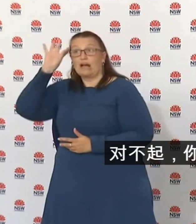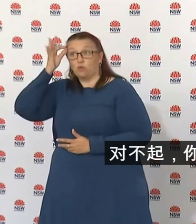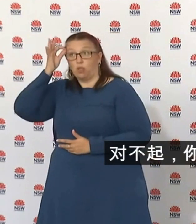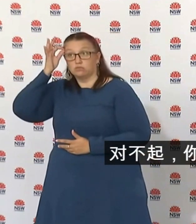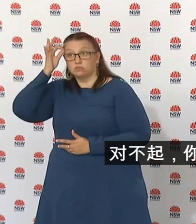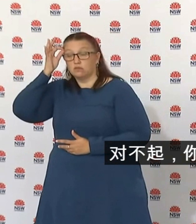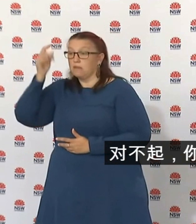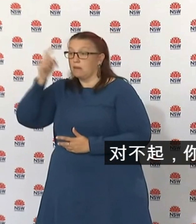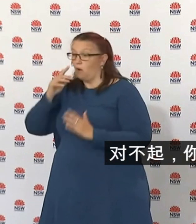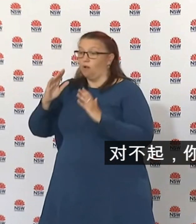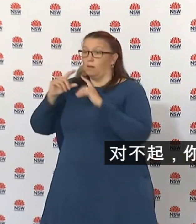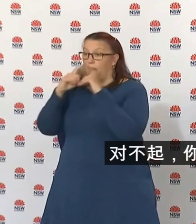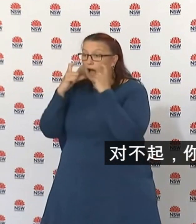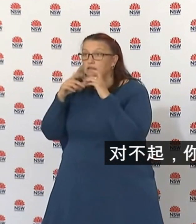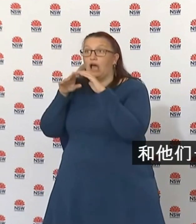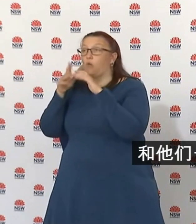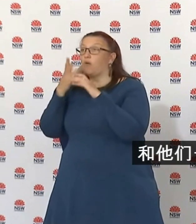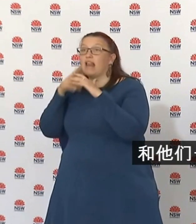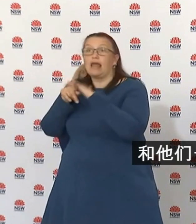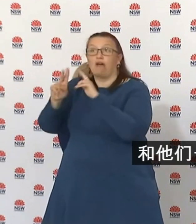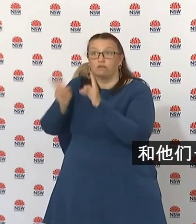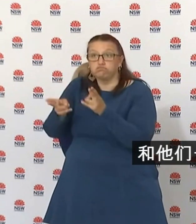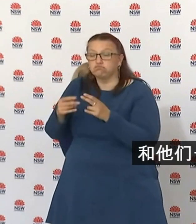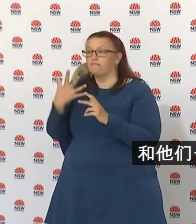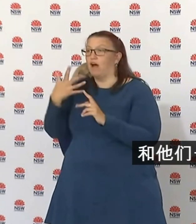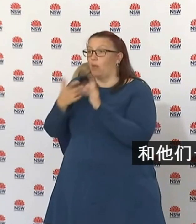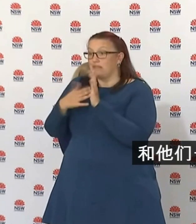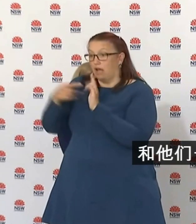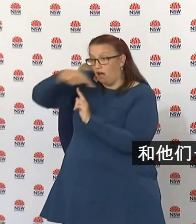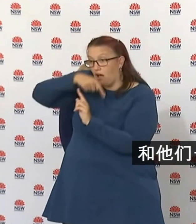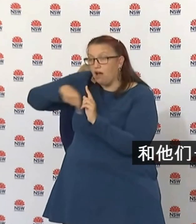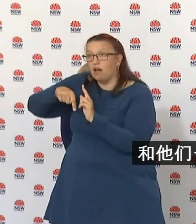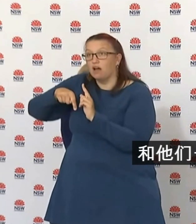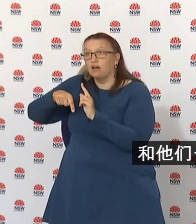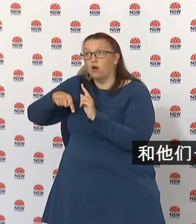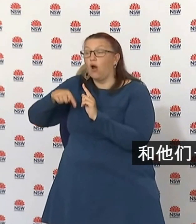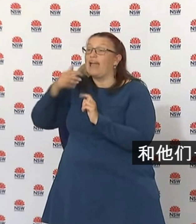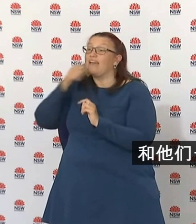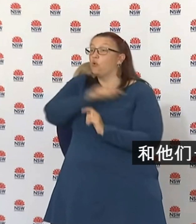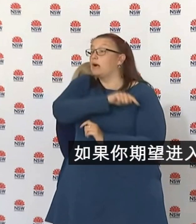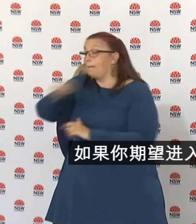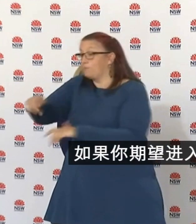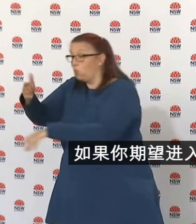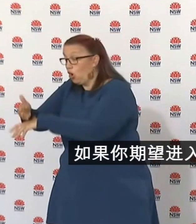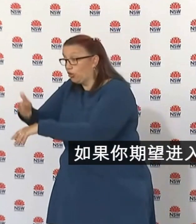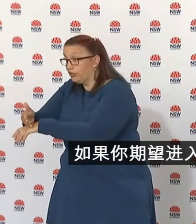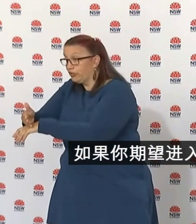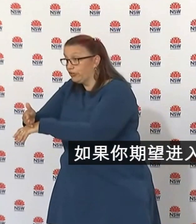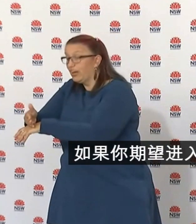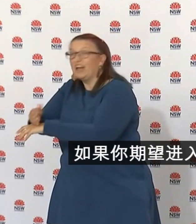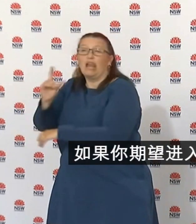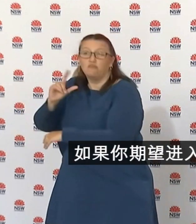one? Sorry, can you be... Masks outdoors all the time, 5 kilometre radius. Yes, do they, if you do go they into take the, those then restrictions absolutely. back home with them? If you go into the